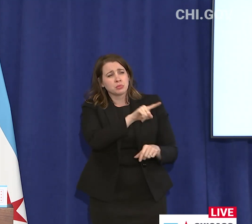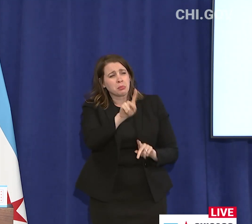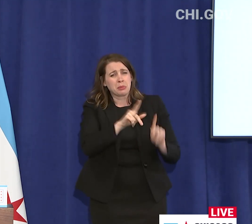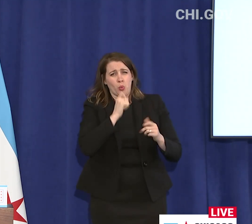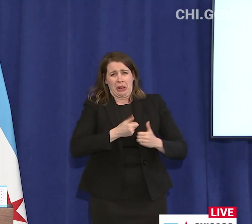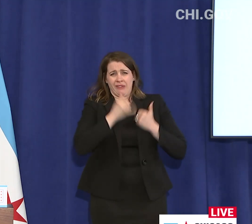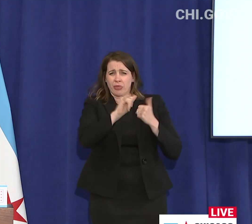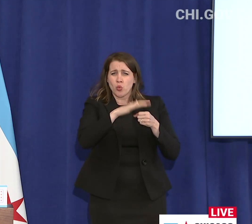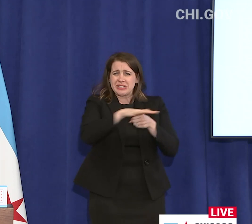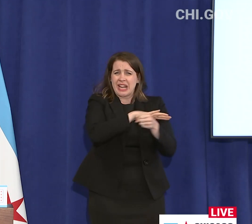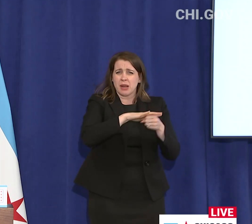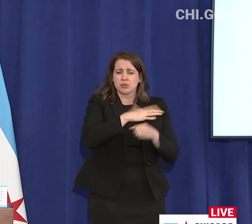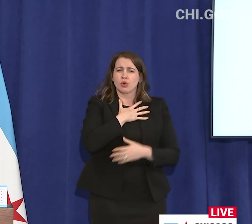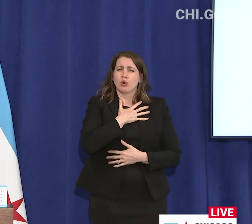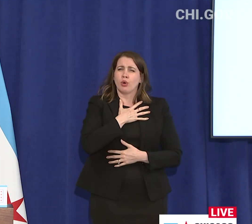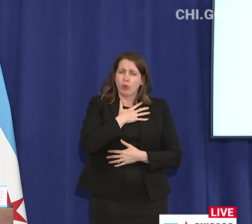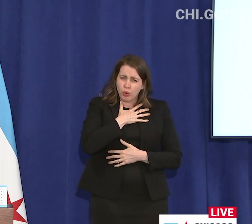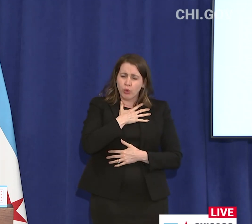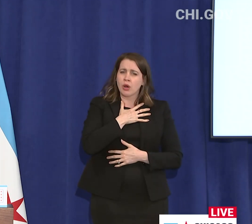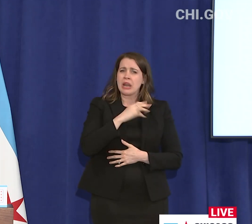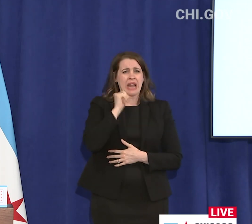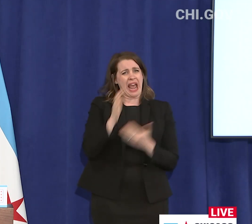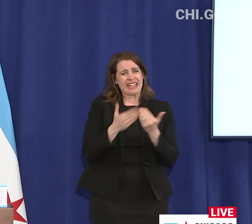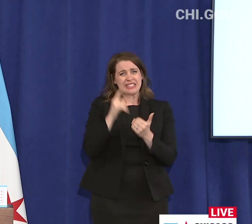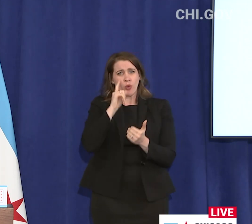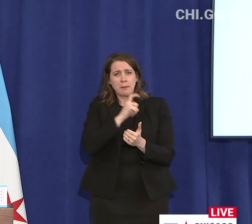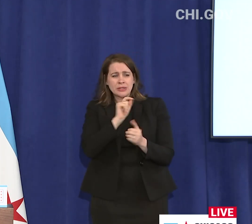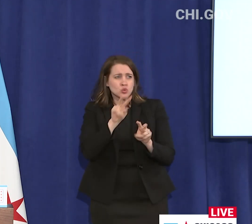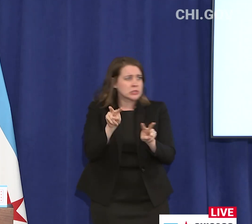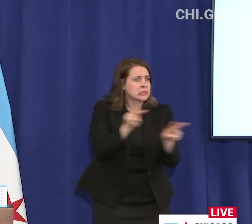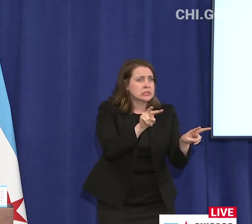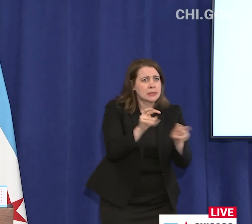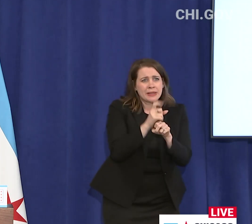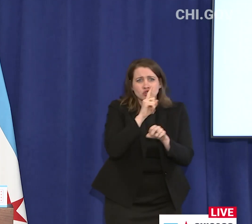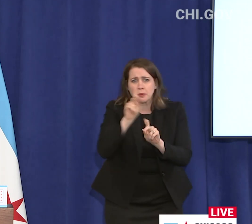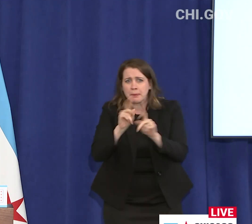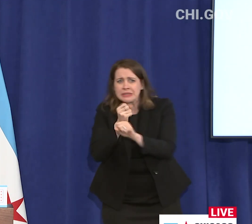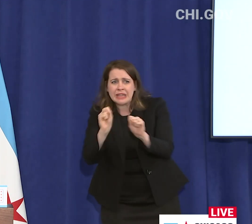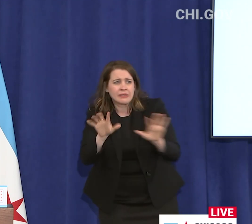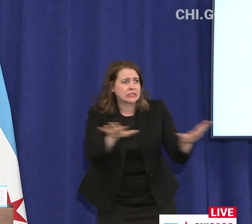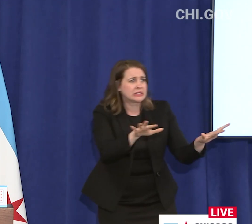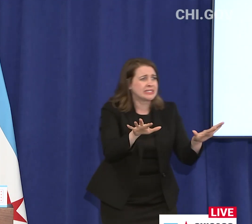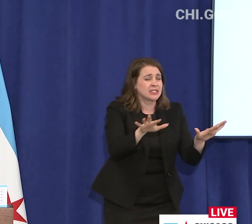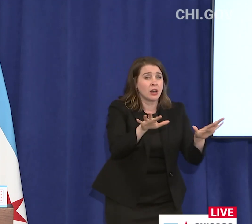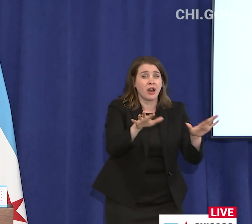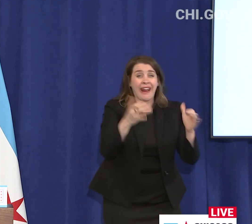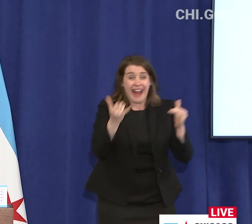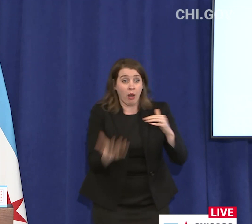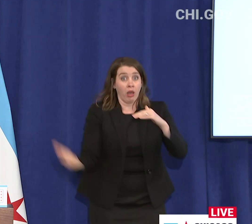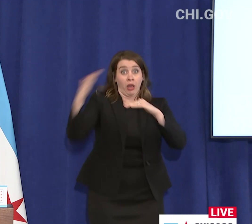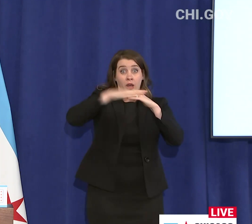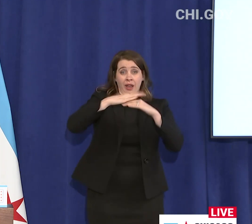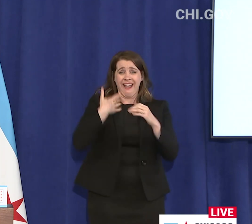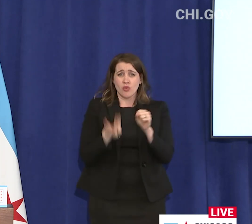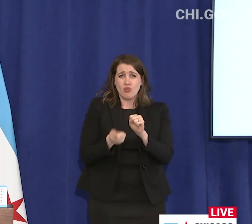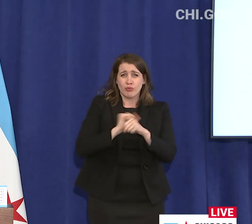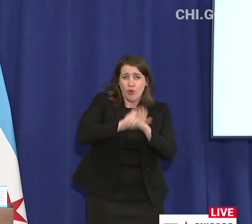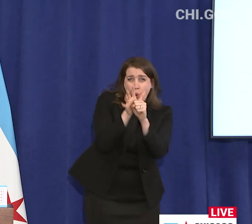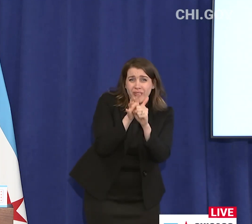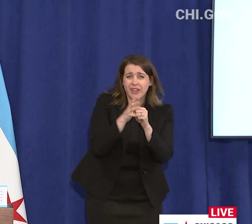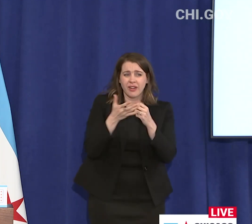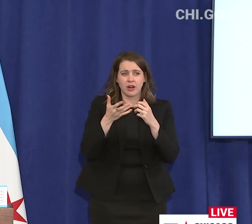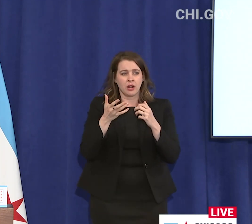neighborhoods. That's hard to police under those circumstances, and then layering onto it the COVID and the fear